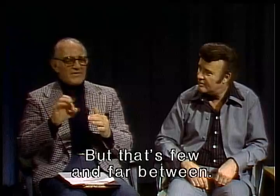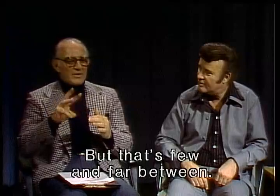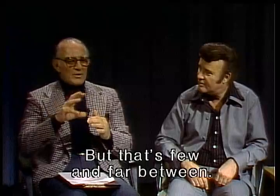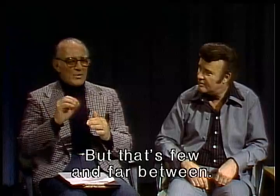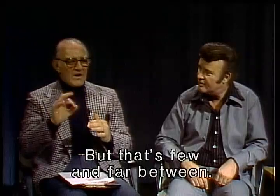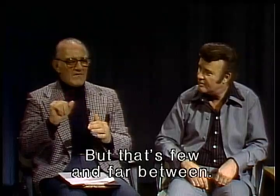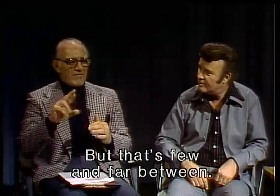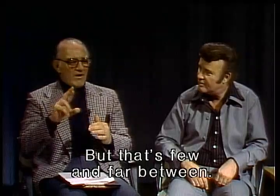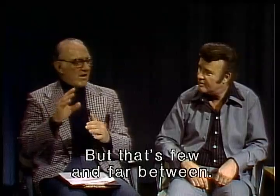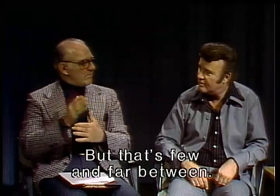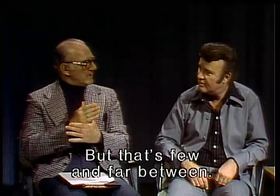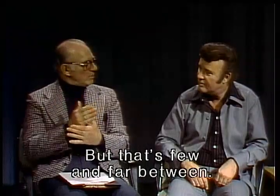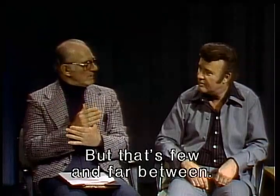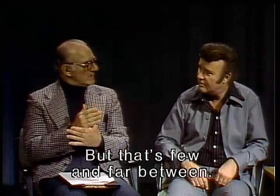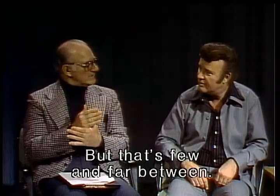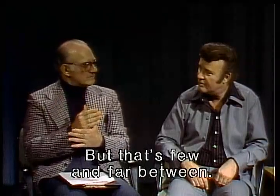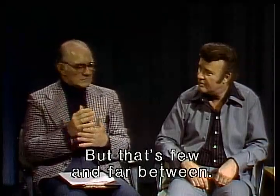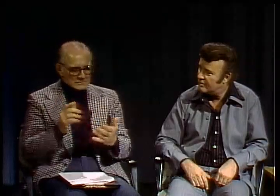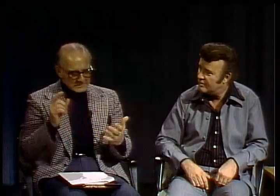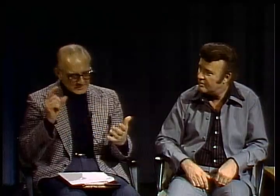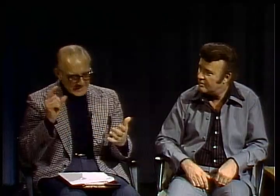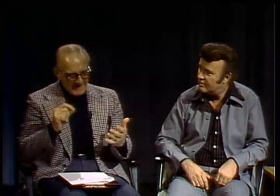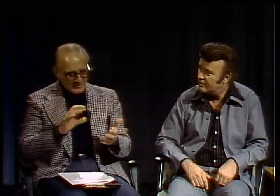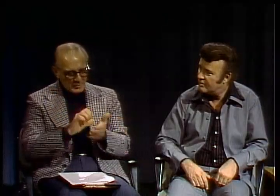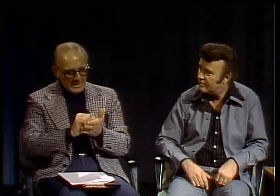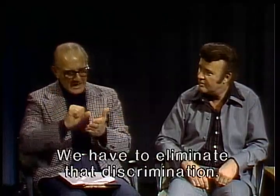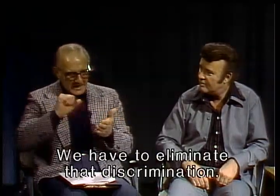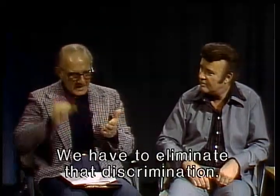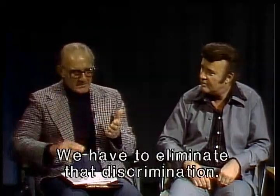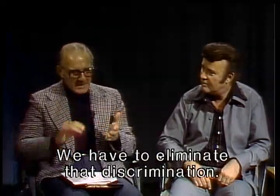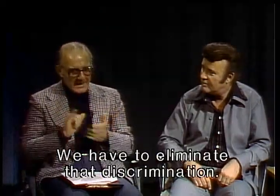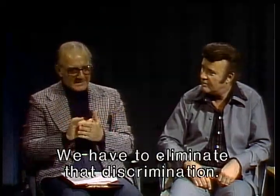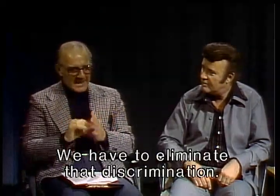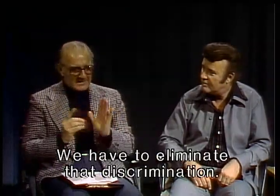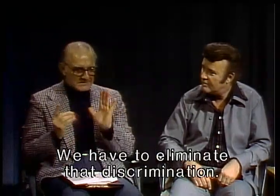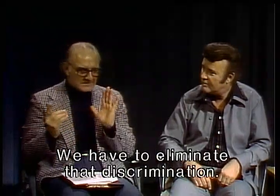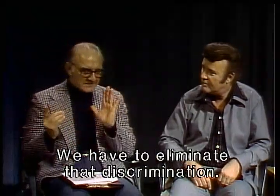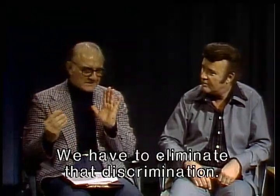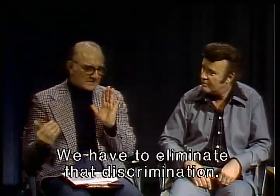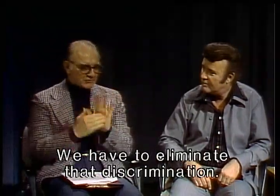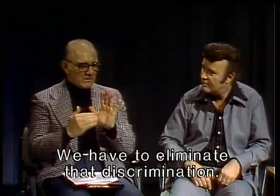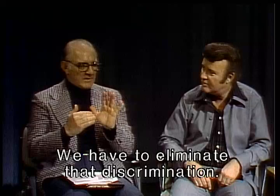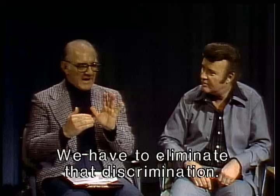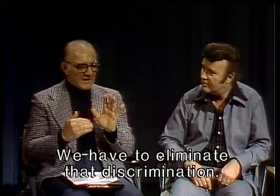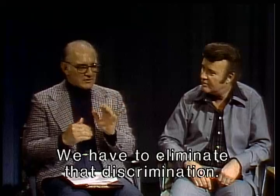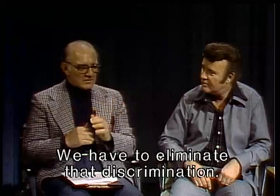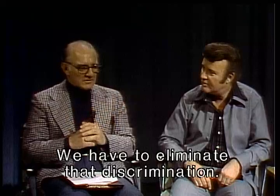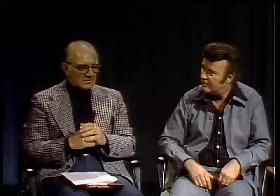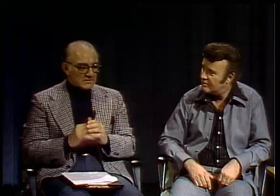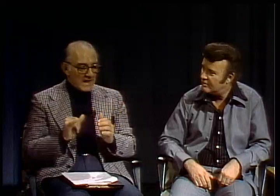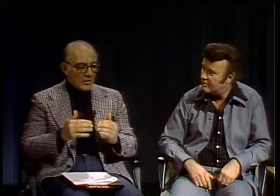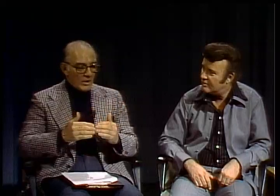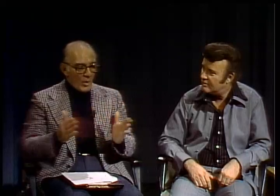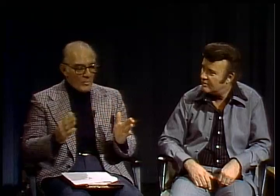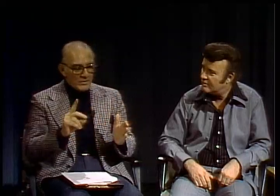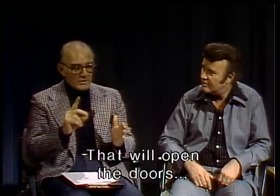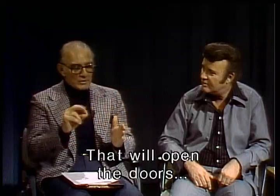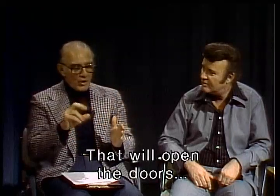few and far between. We have to eliminate that discrimination. That will open the doors